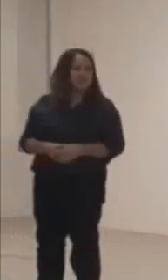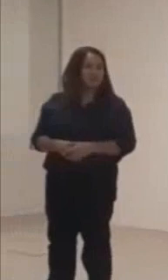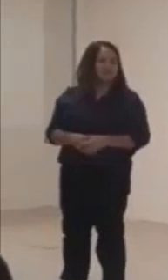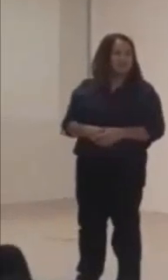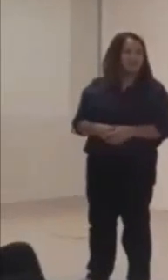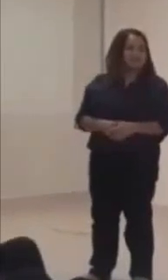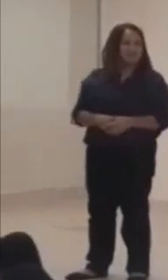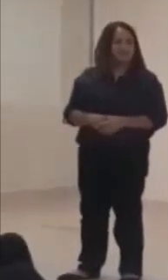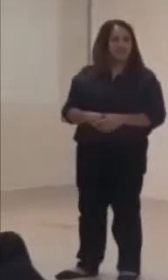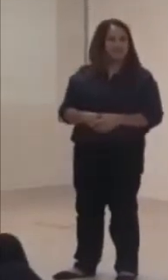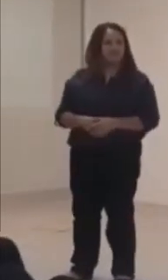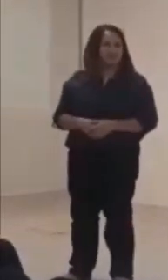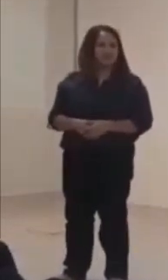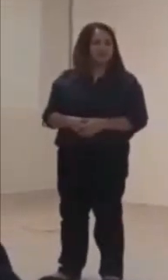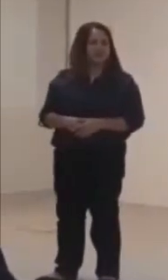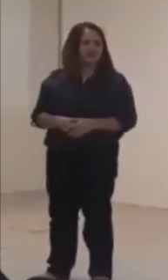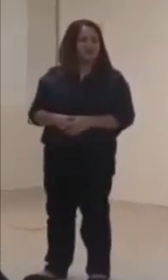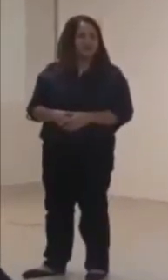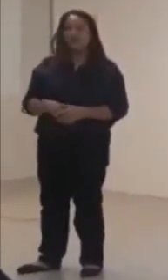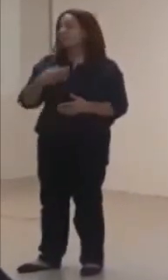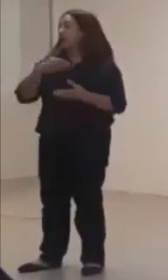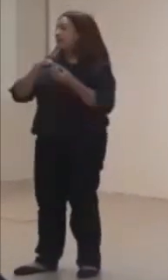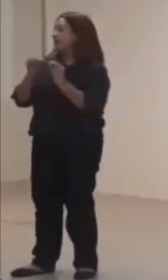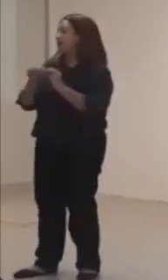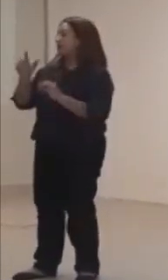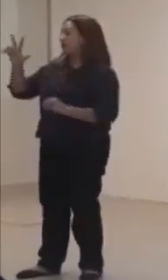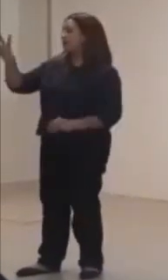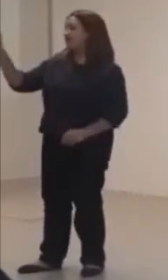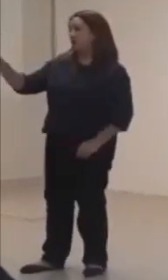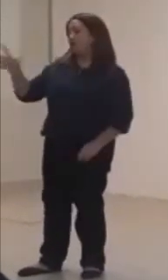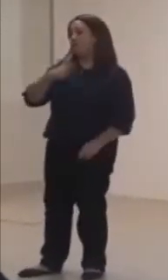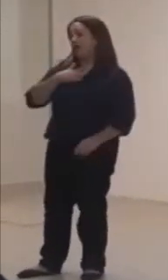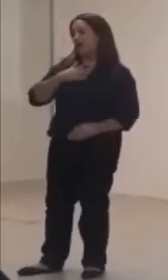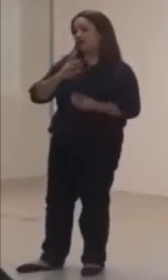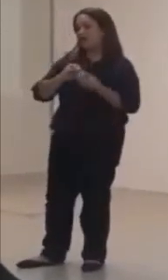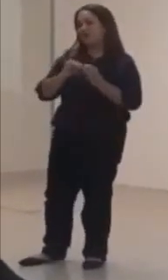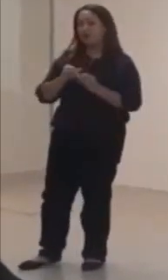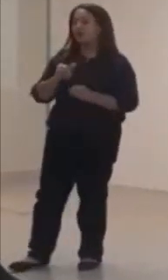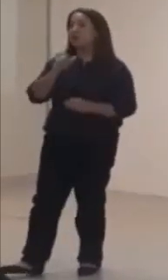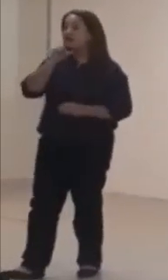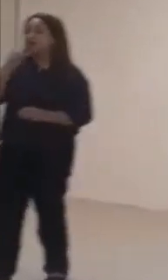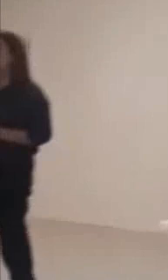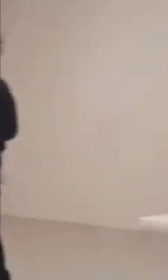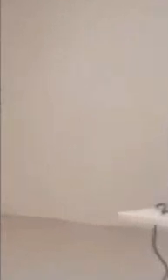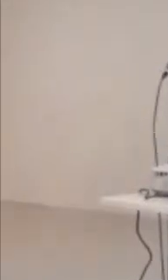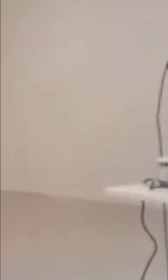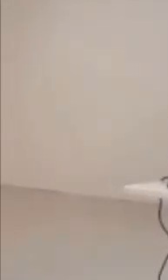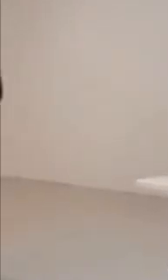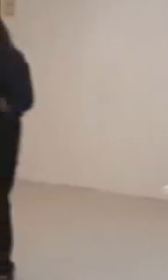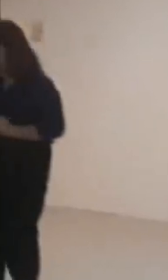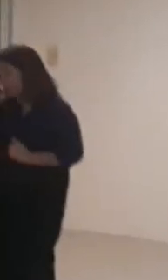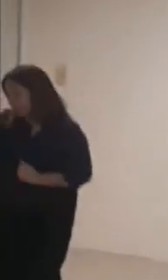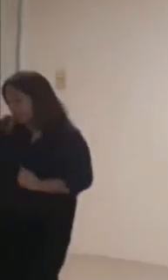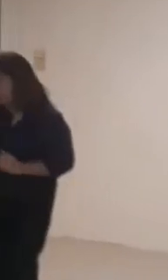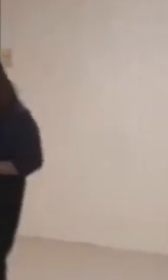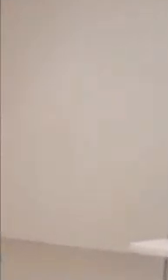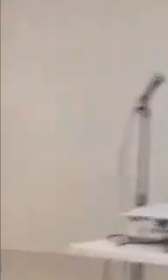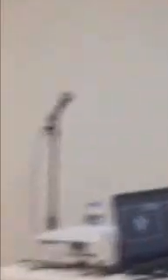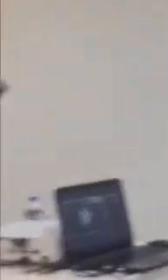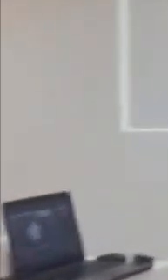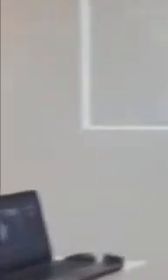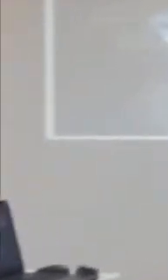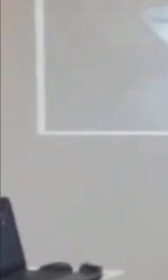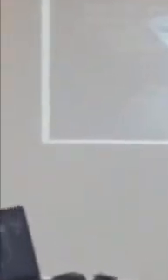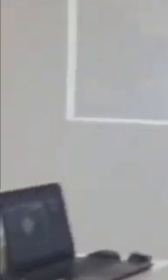number, I'm going to remove this. My number today is the number 34. Not because I'm 34 years old, I'm